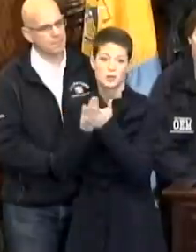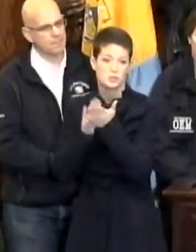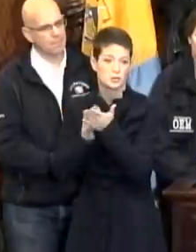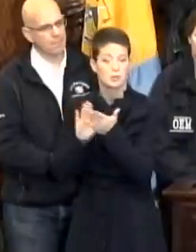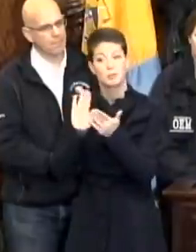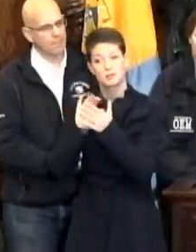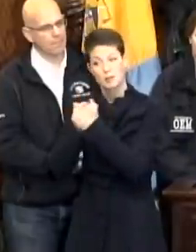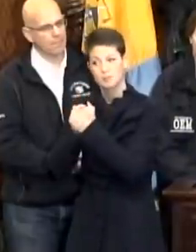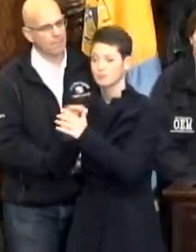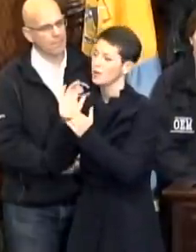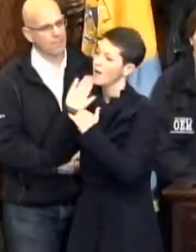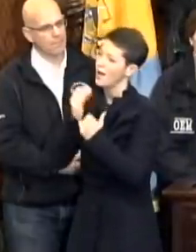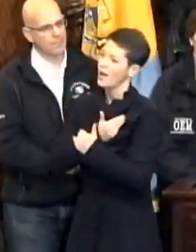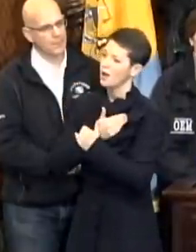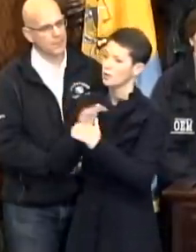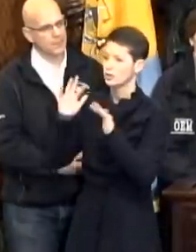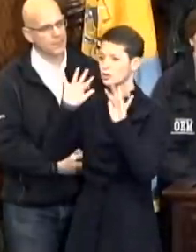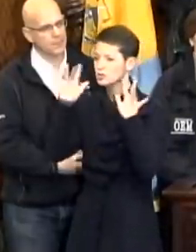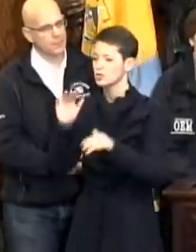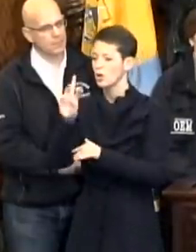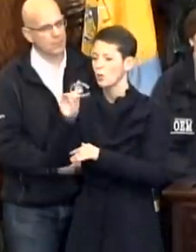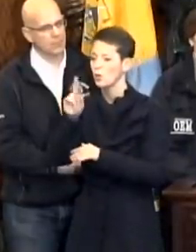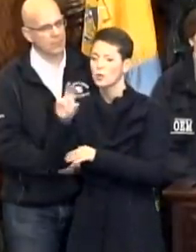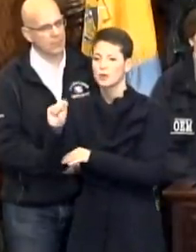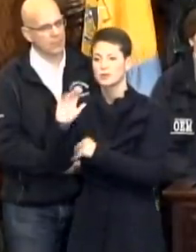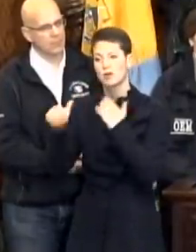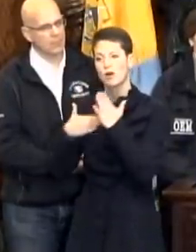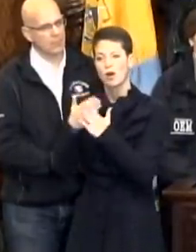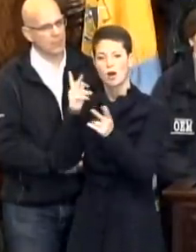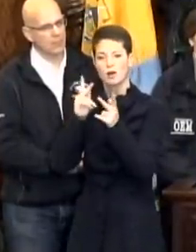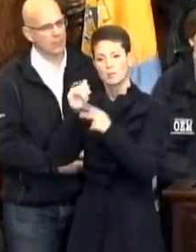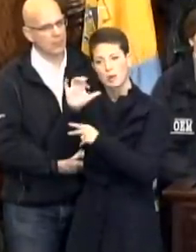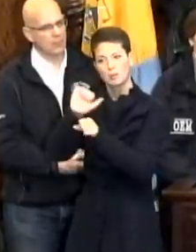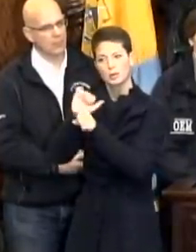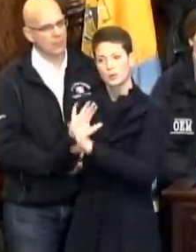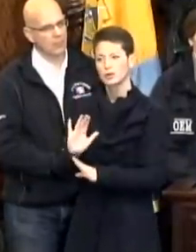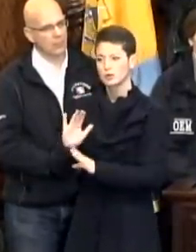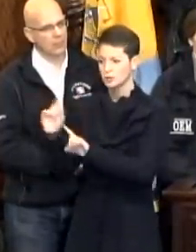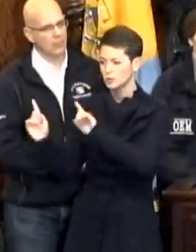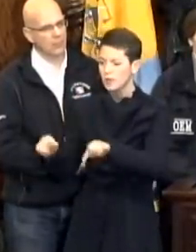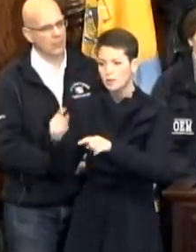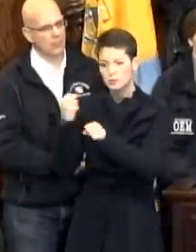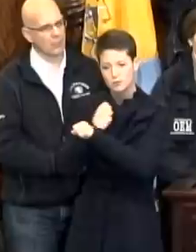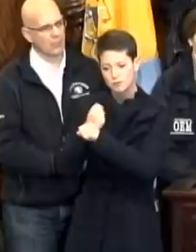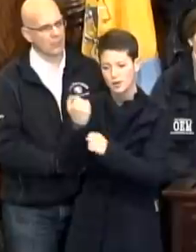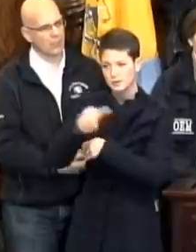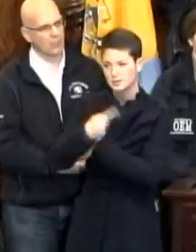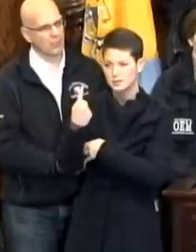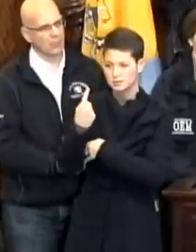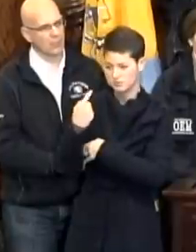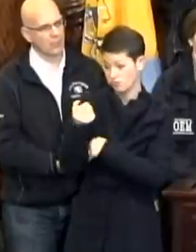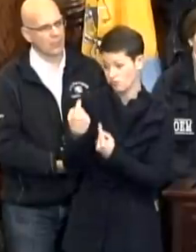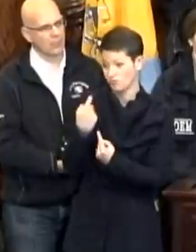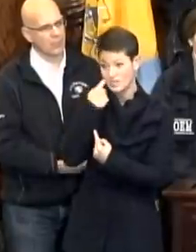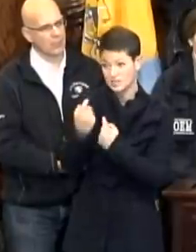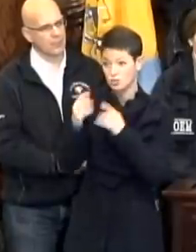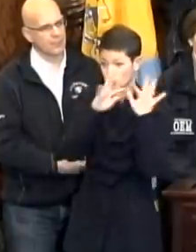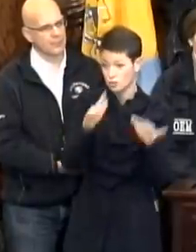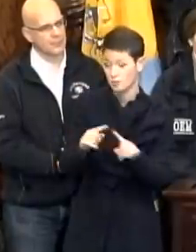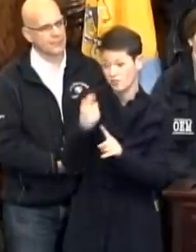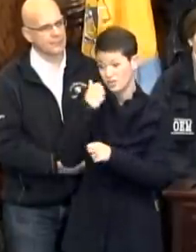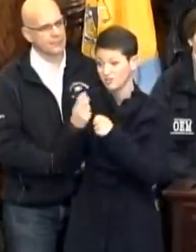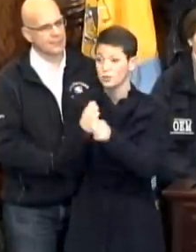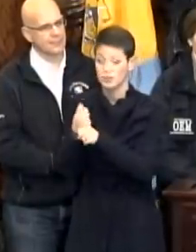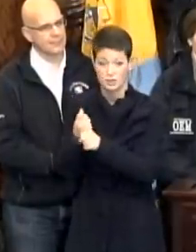snow warriors, all of our public employees who have fought this storm and all the other storms this season and for the last few years.